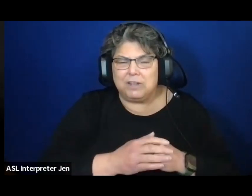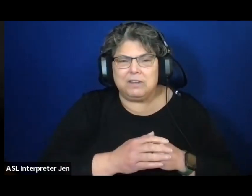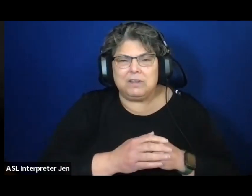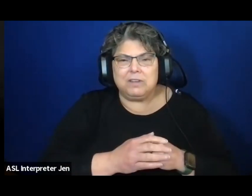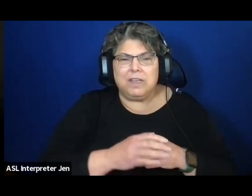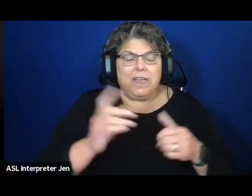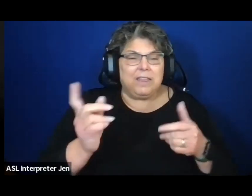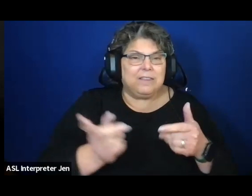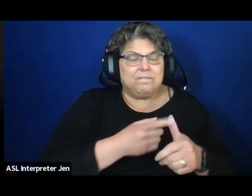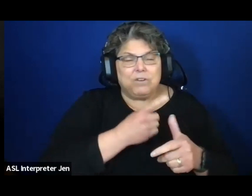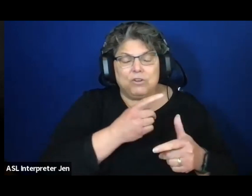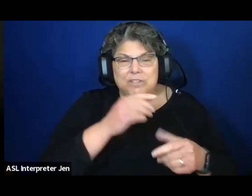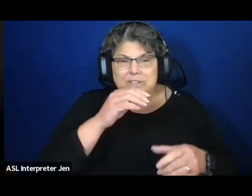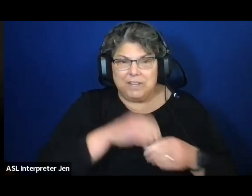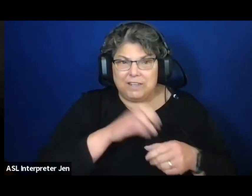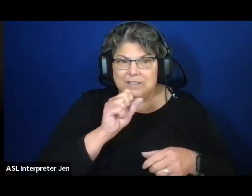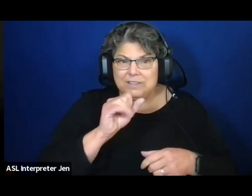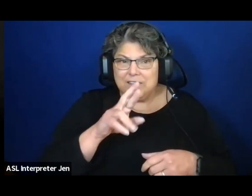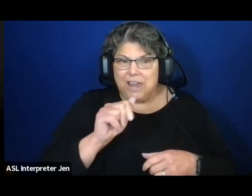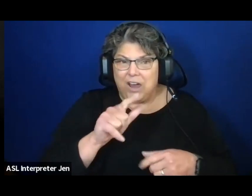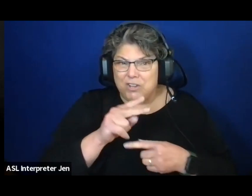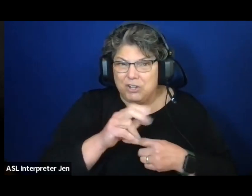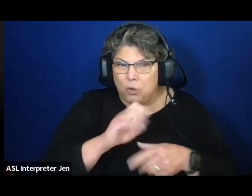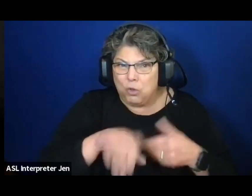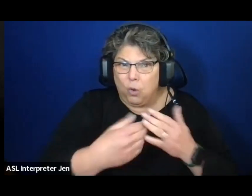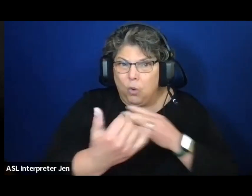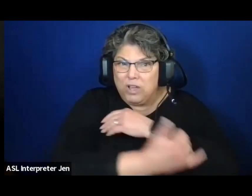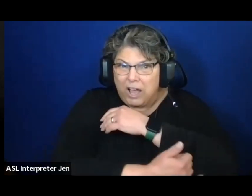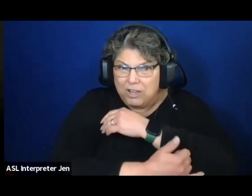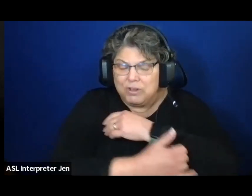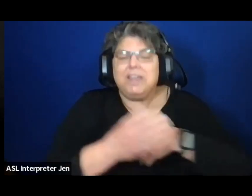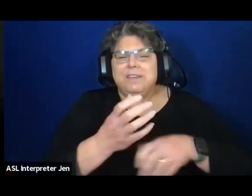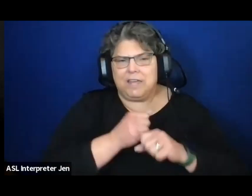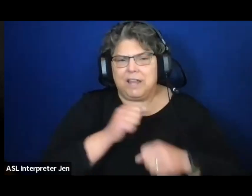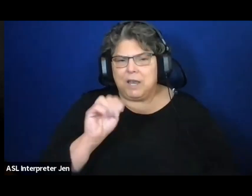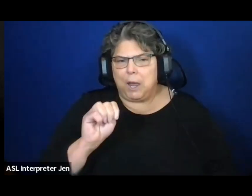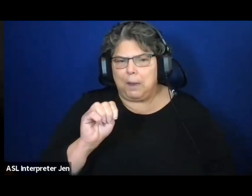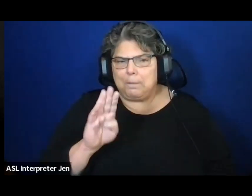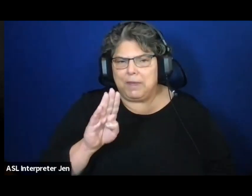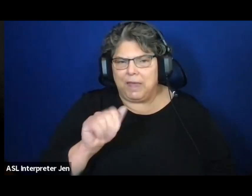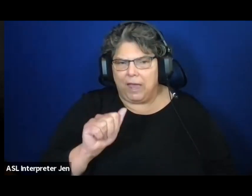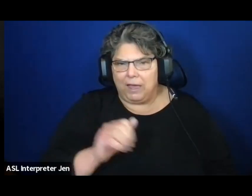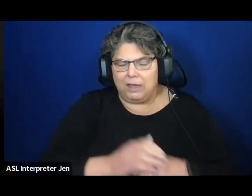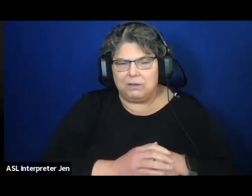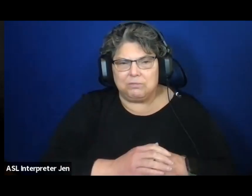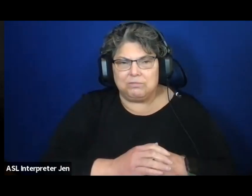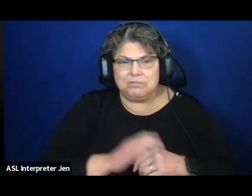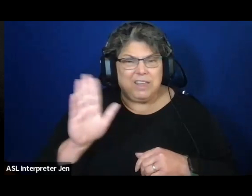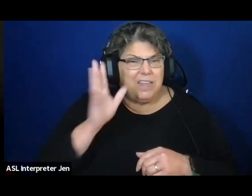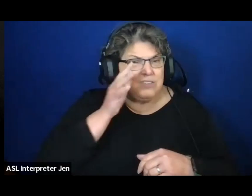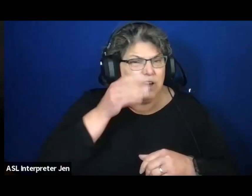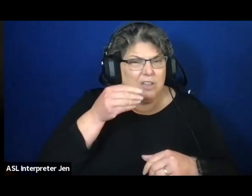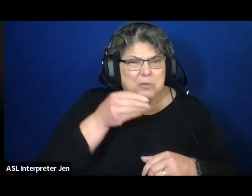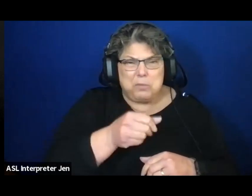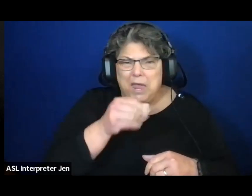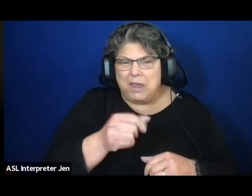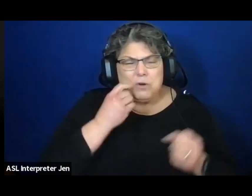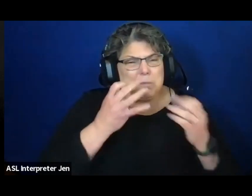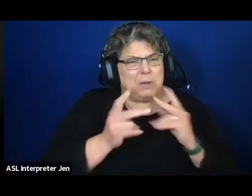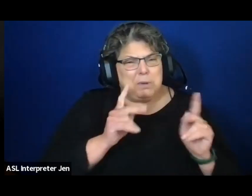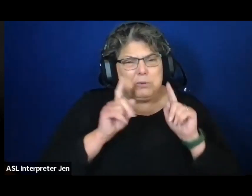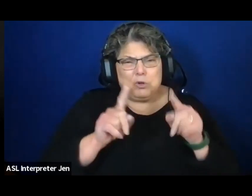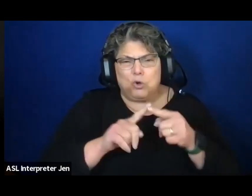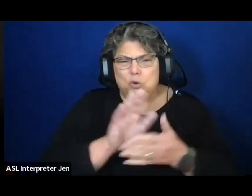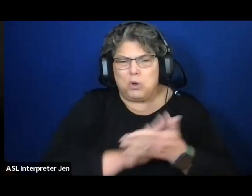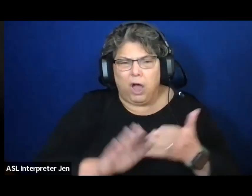Leone to have an MBA. His dad put many people through college, according to George, and constantly gave back to his